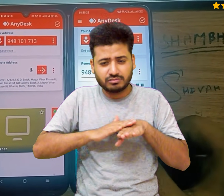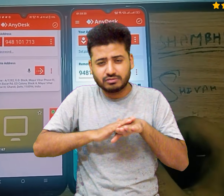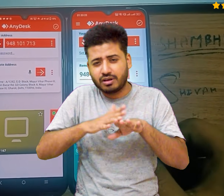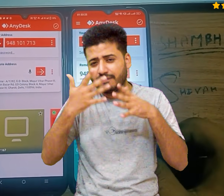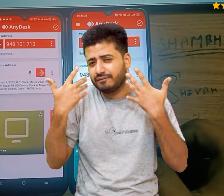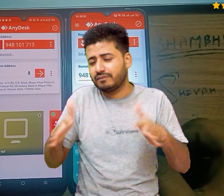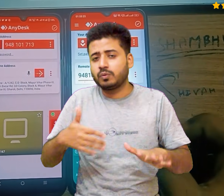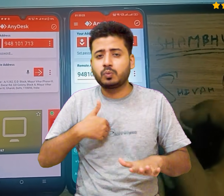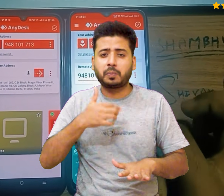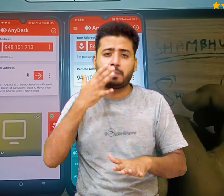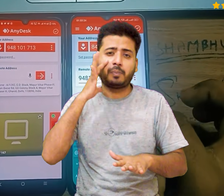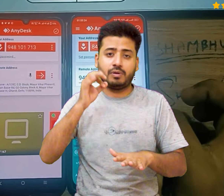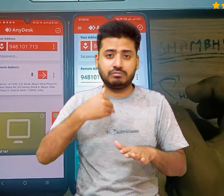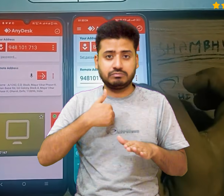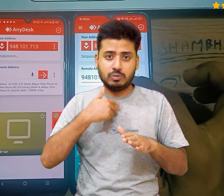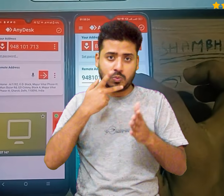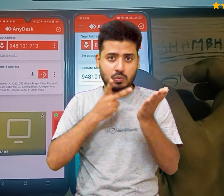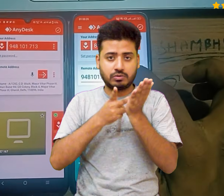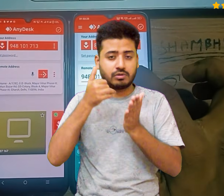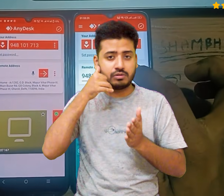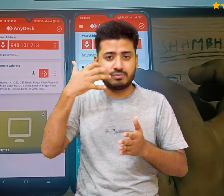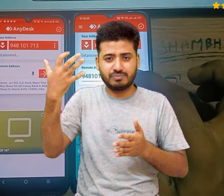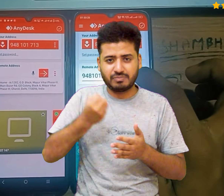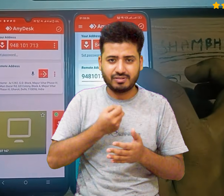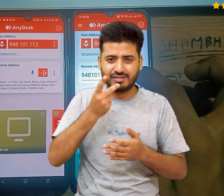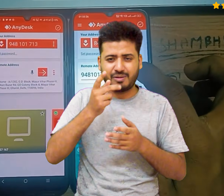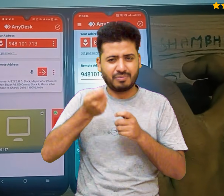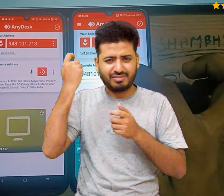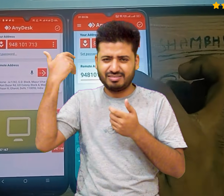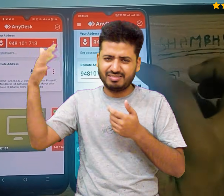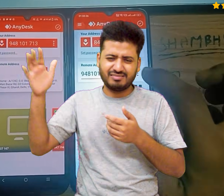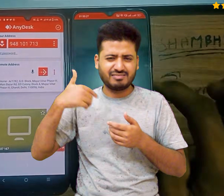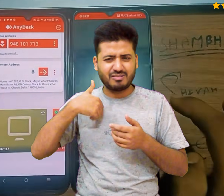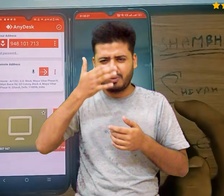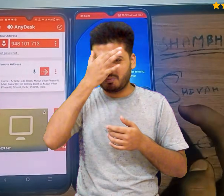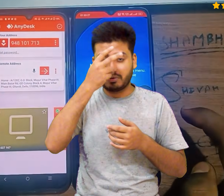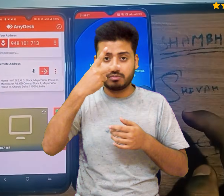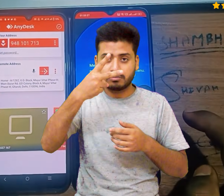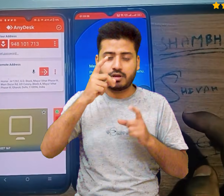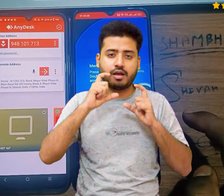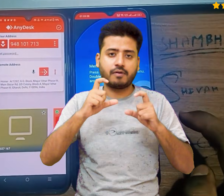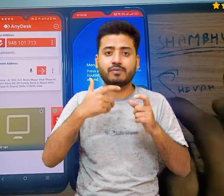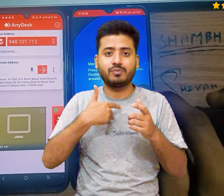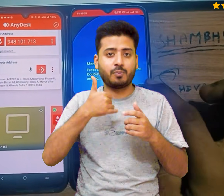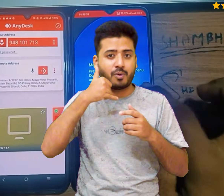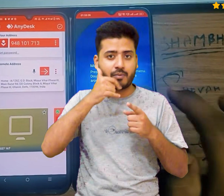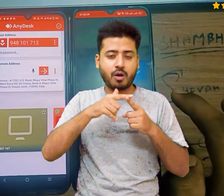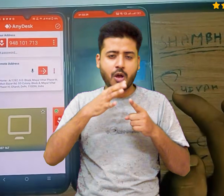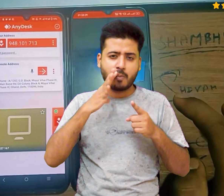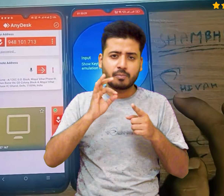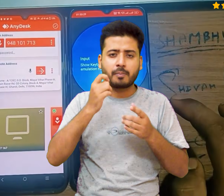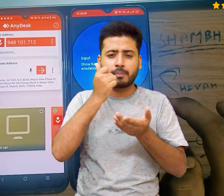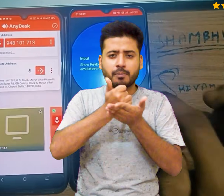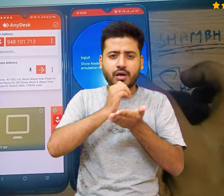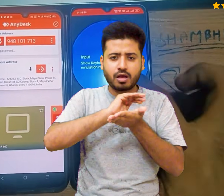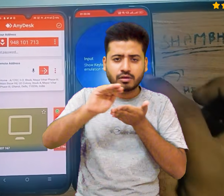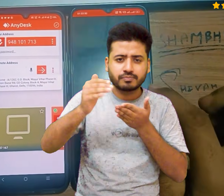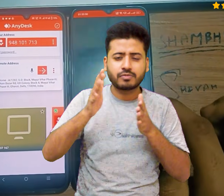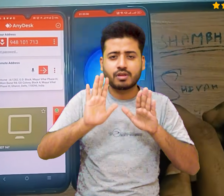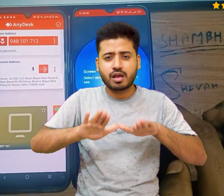in emergencies. Reputational damage. Attackers may use your compromised accounts to send malicious messages or spread